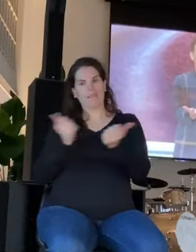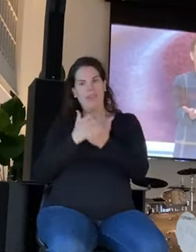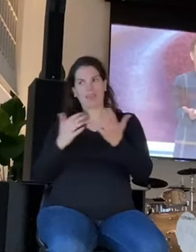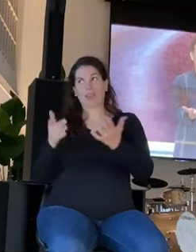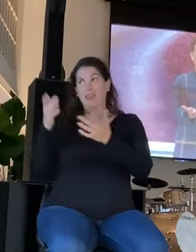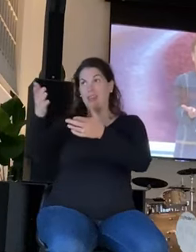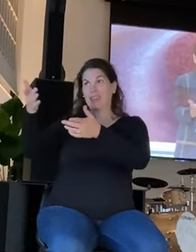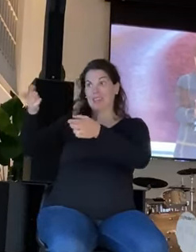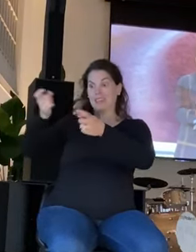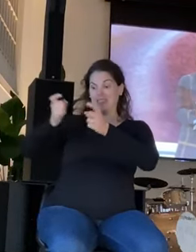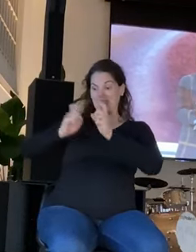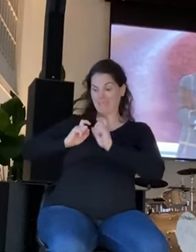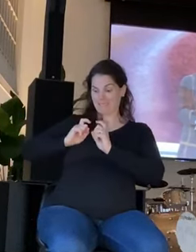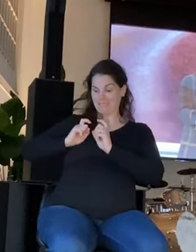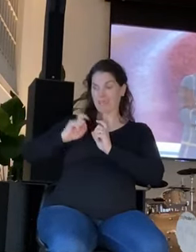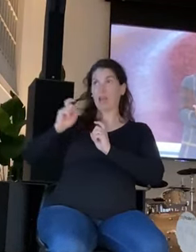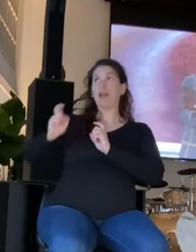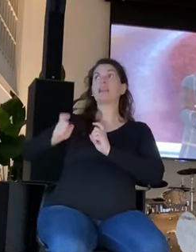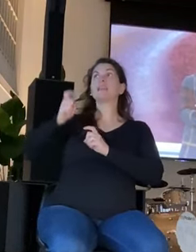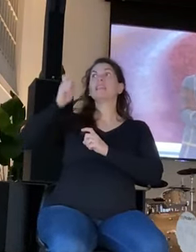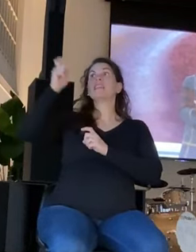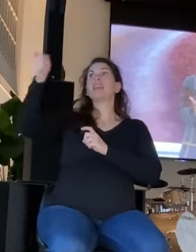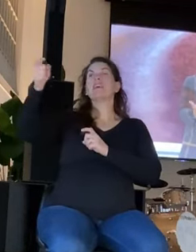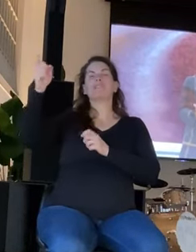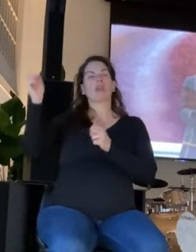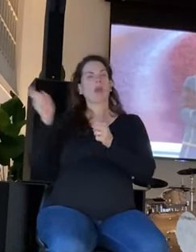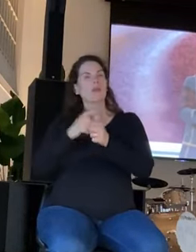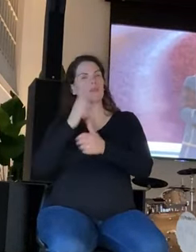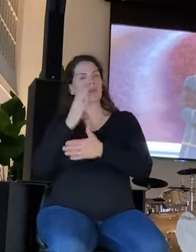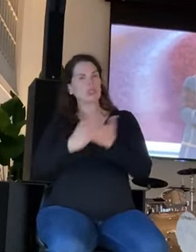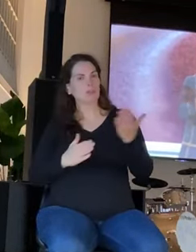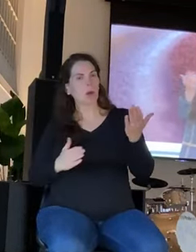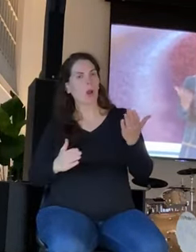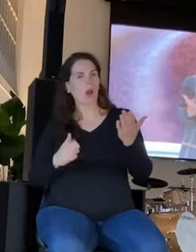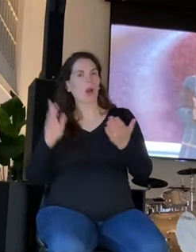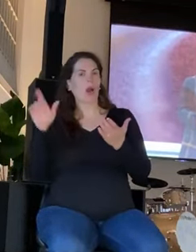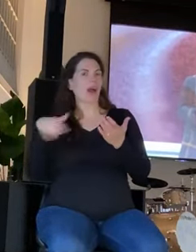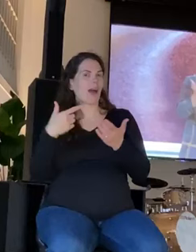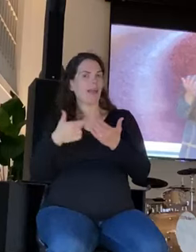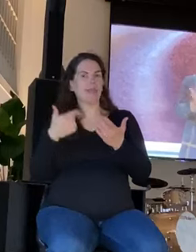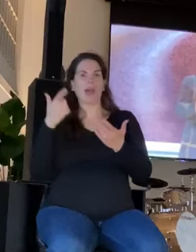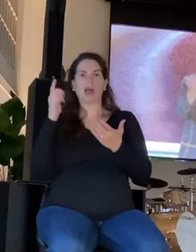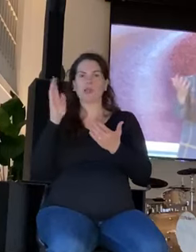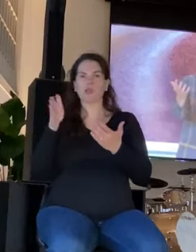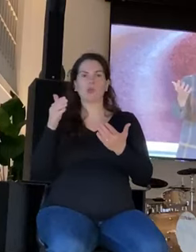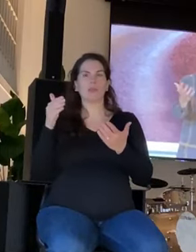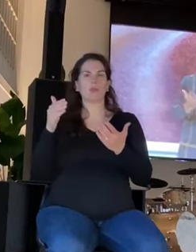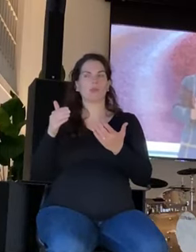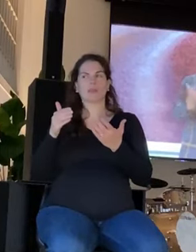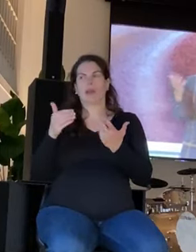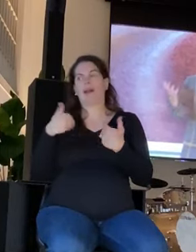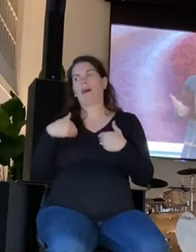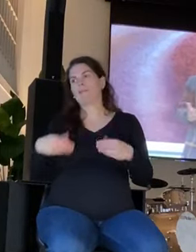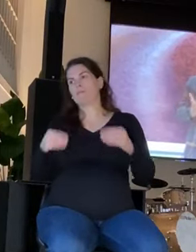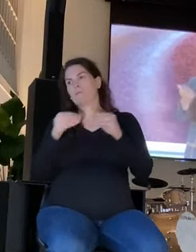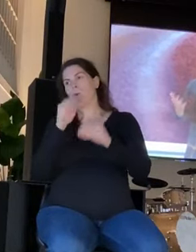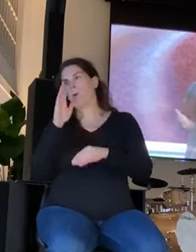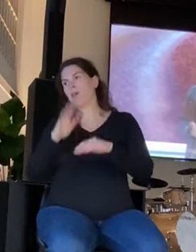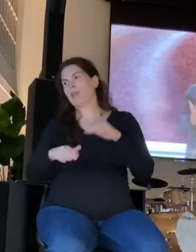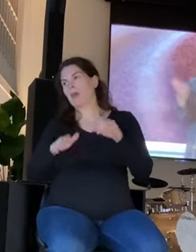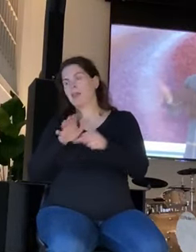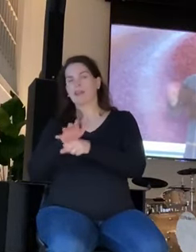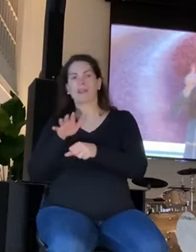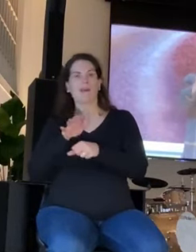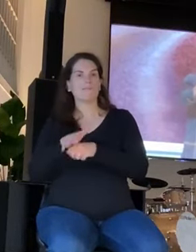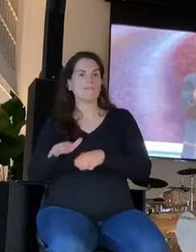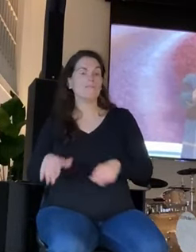that we have. The first part of our crops. Then your barns will be filled and overflowing, and your vats will brim with new wine. He's just